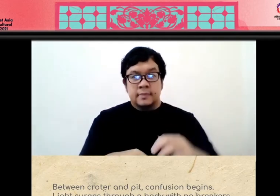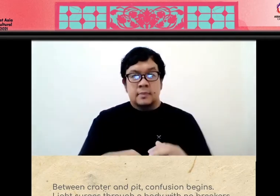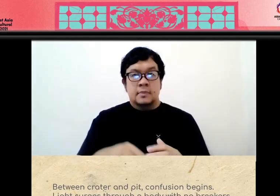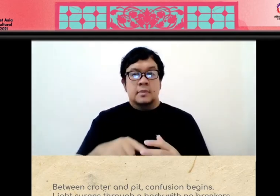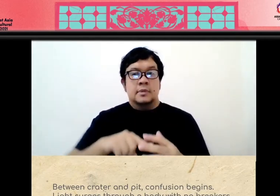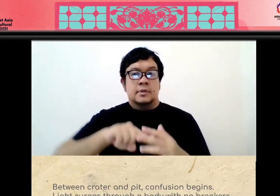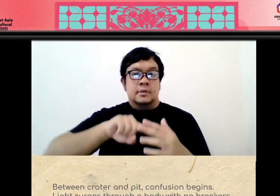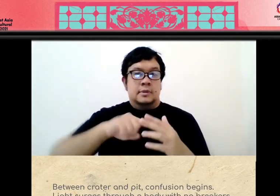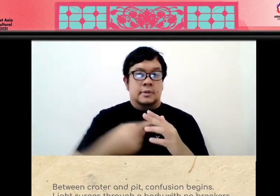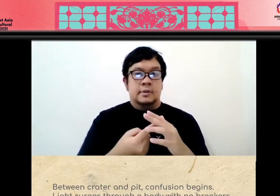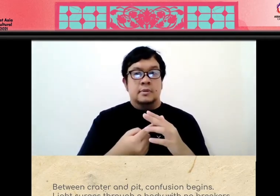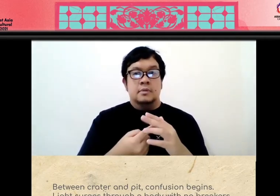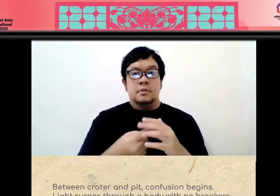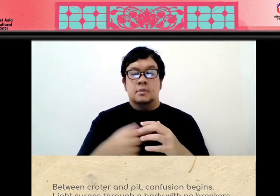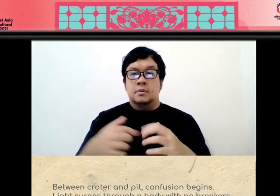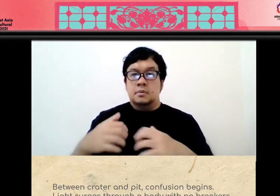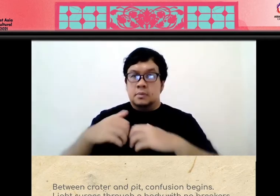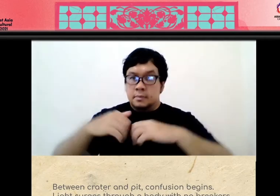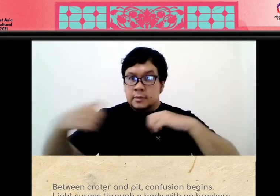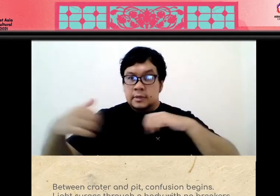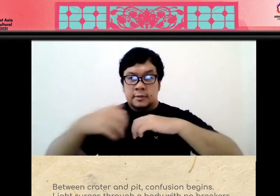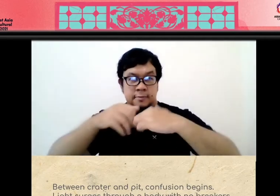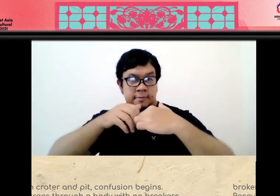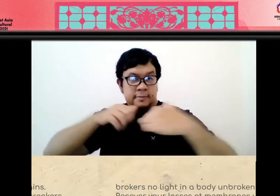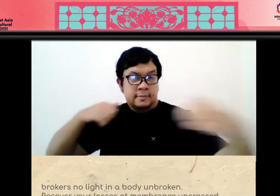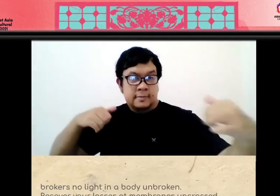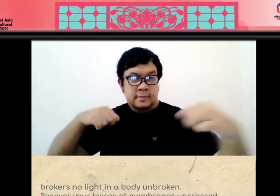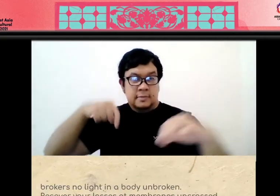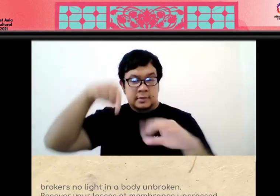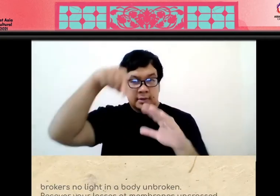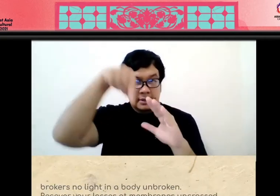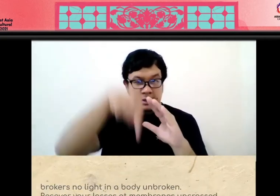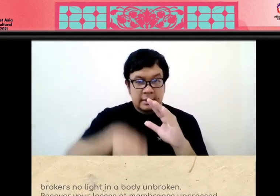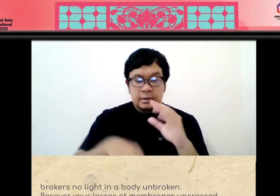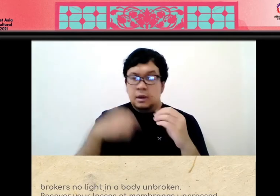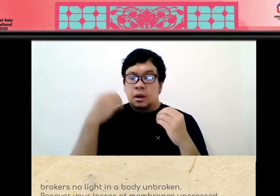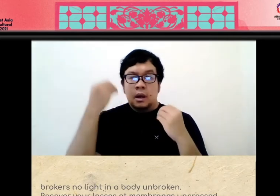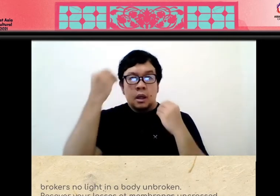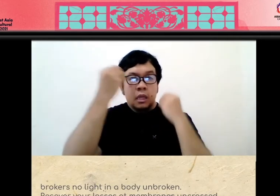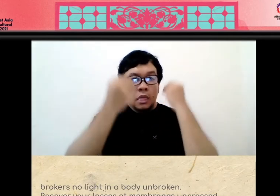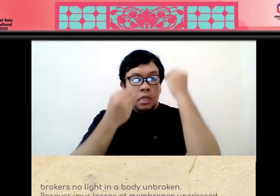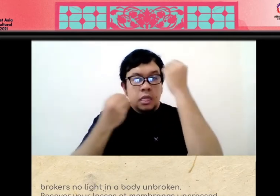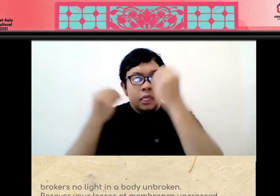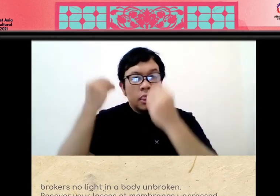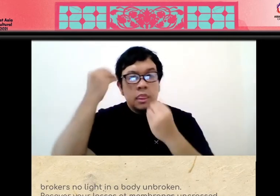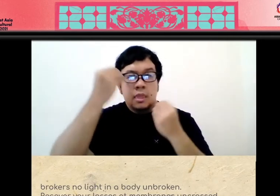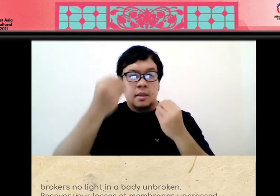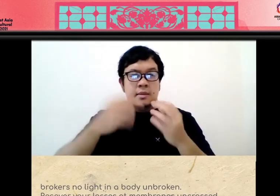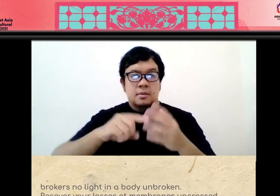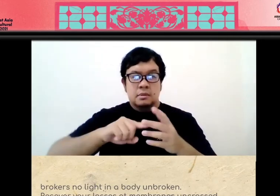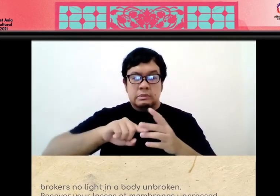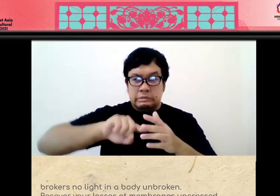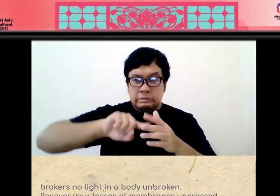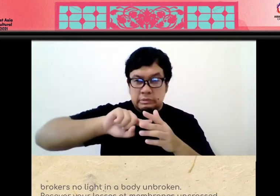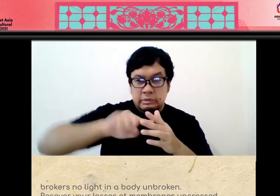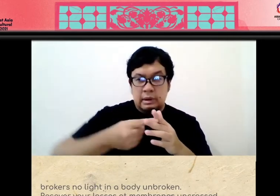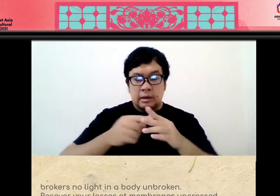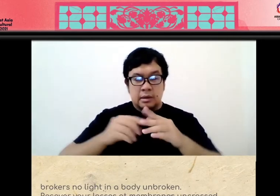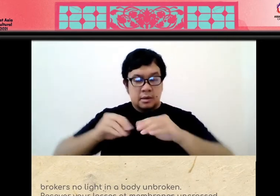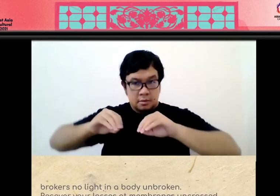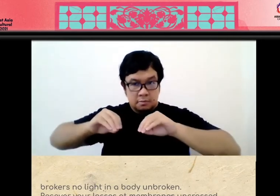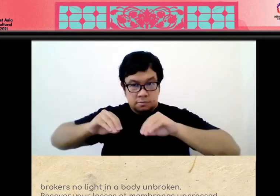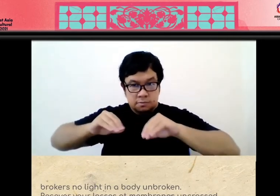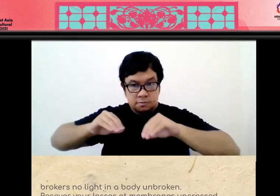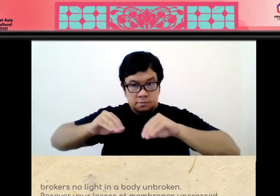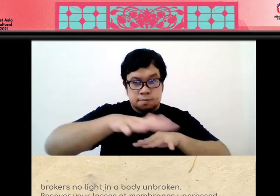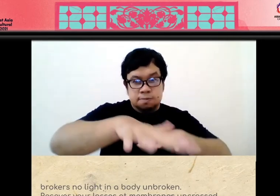surges through a body with no breakers, brokers no light in a body unbroken. Recover your losses